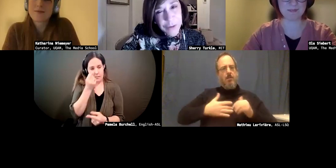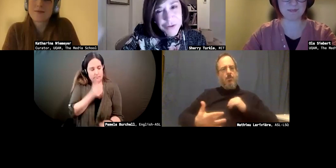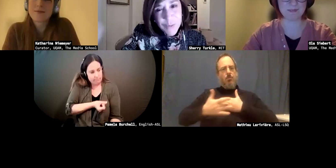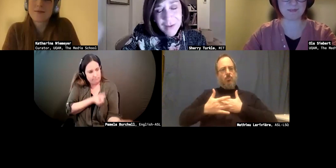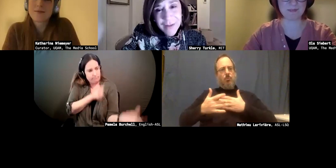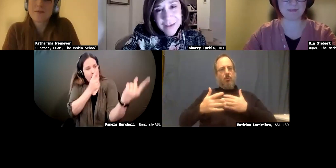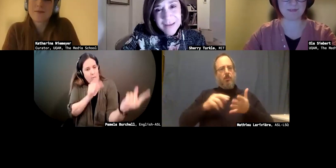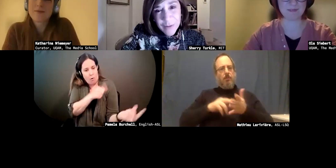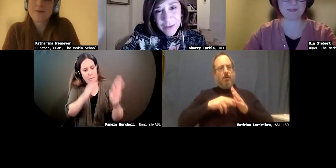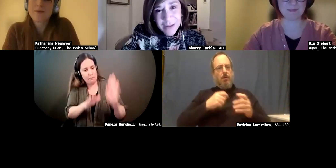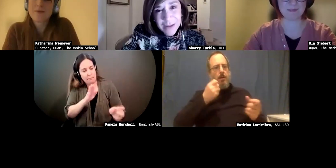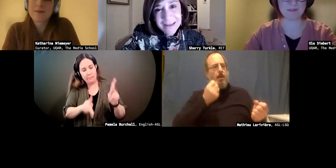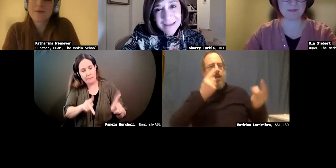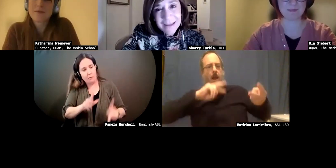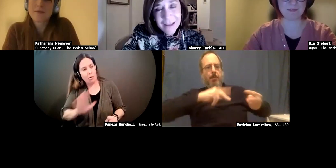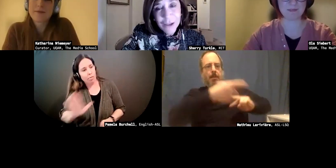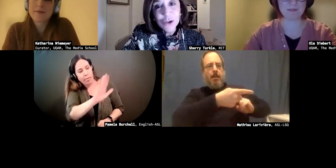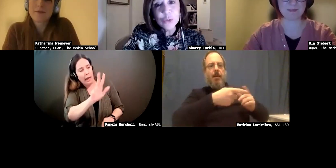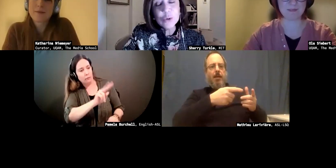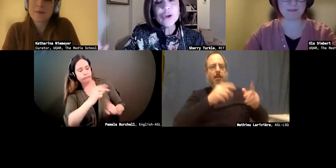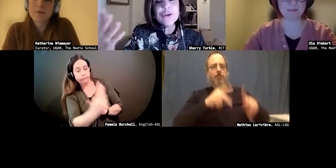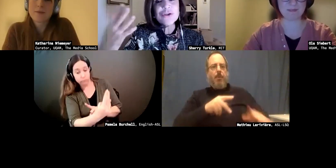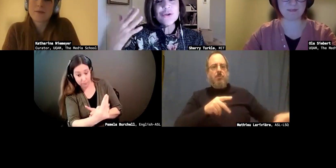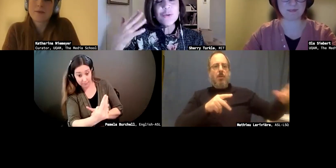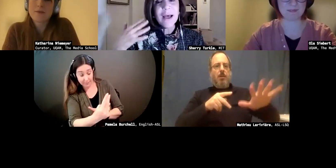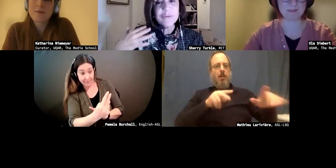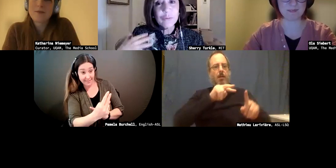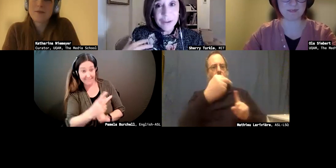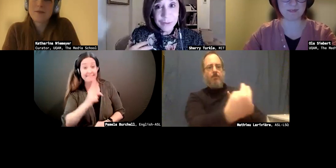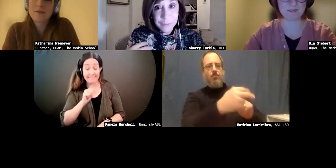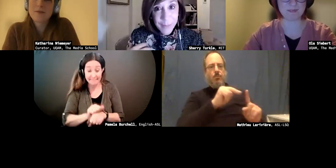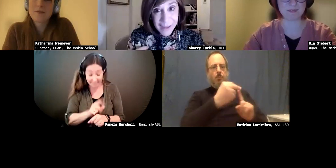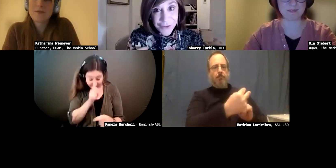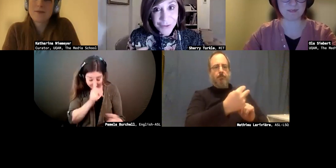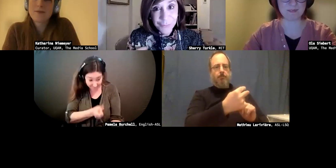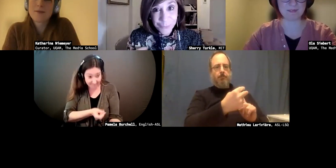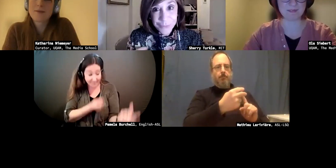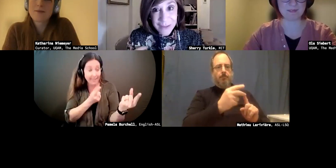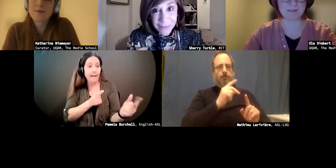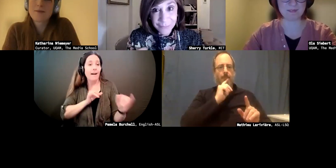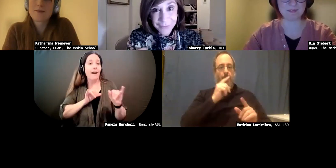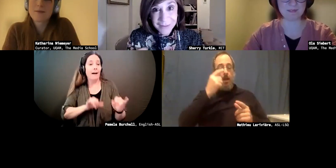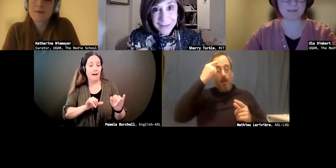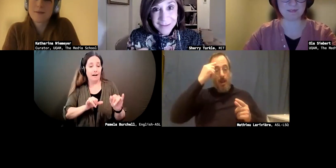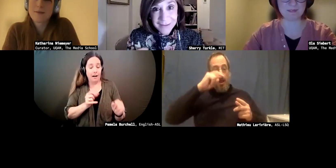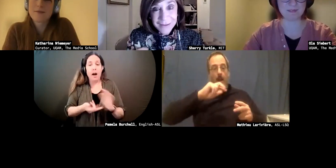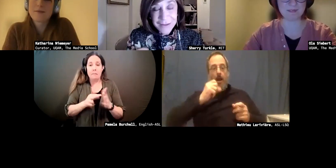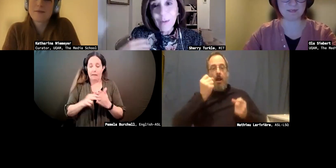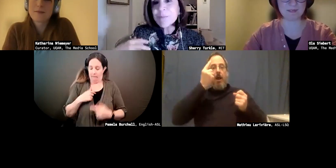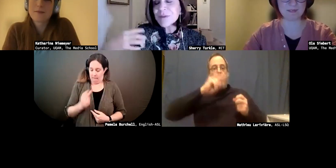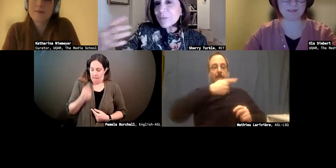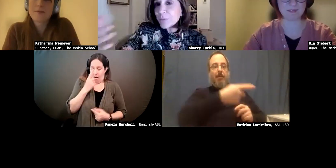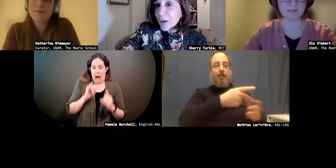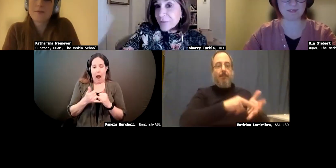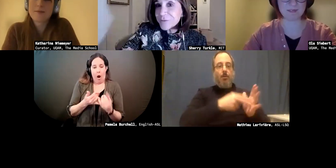And once you have that experience, you learn to have greater compassion for yourself.